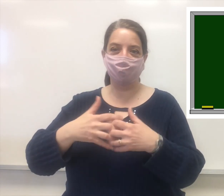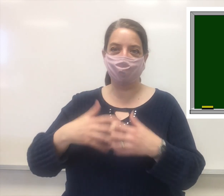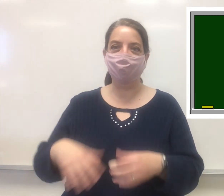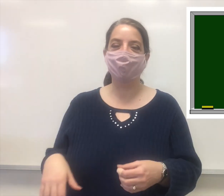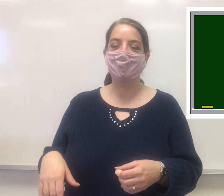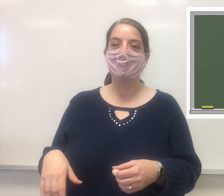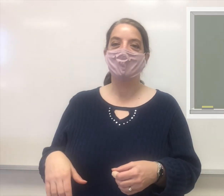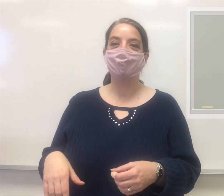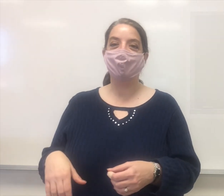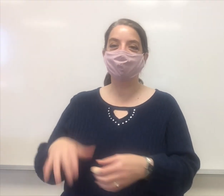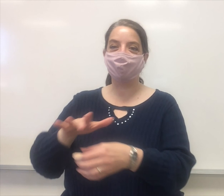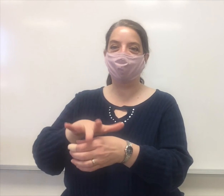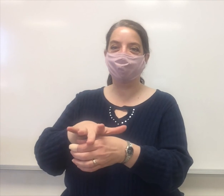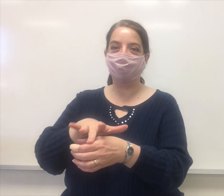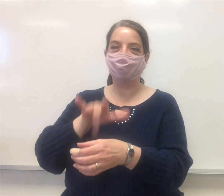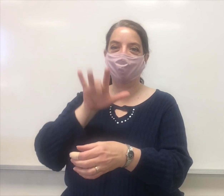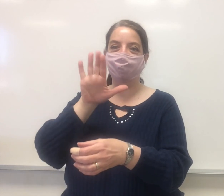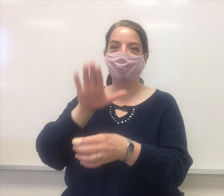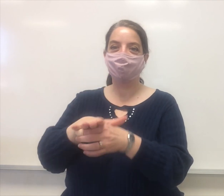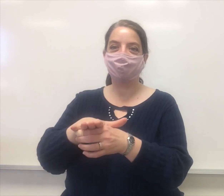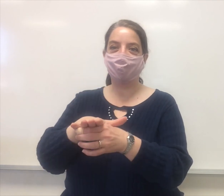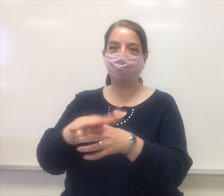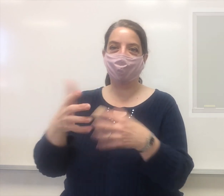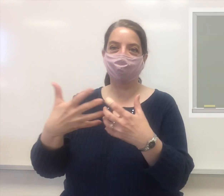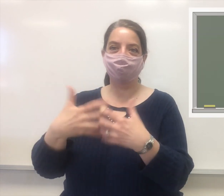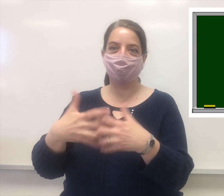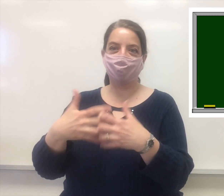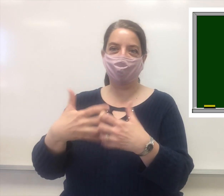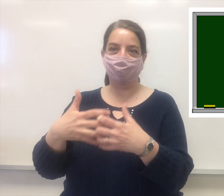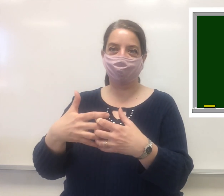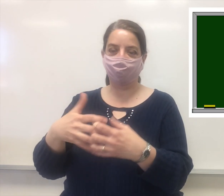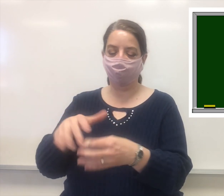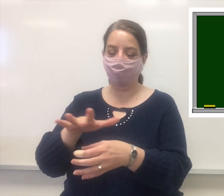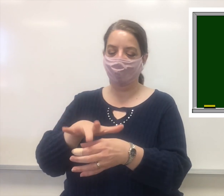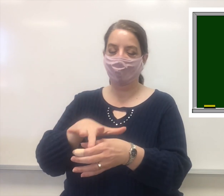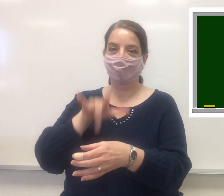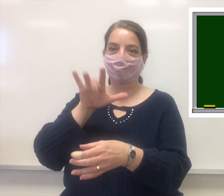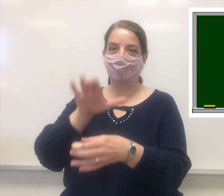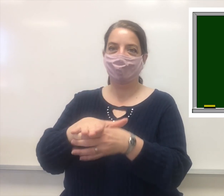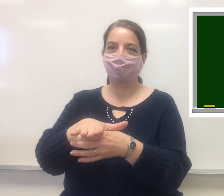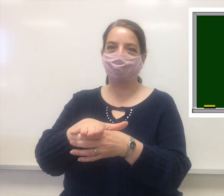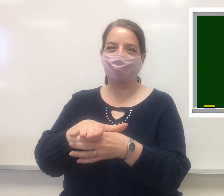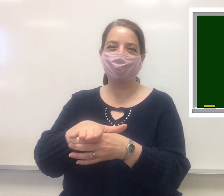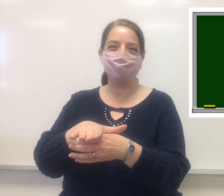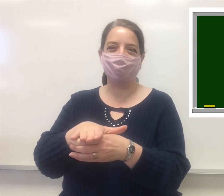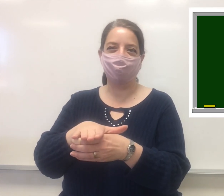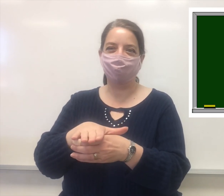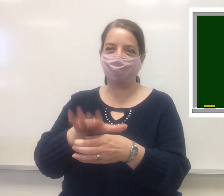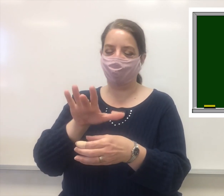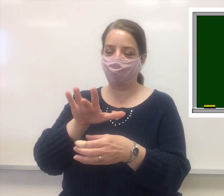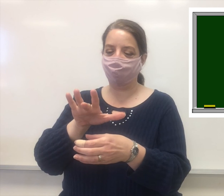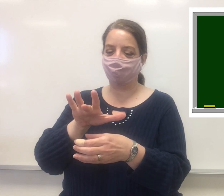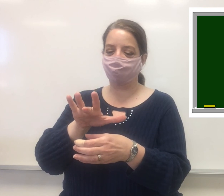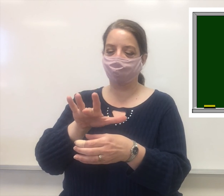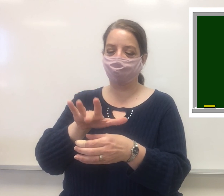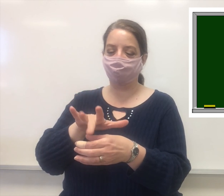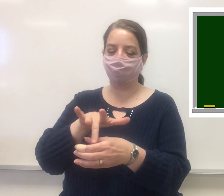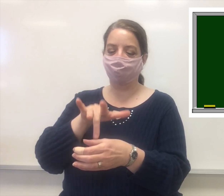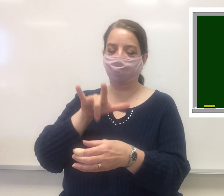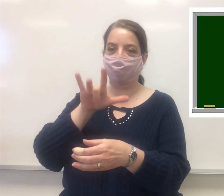machine. We also have a number of soda machines. Soda. That's one of my favorite signs. That one's just really cool. So your middle finger